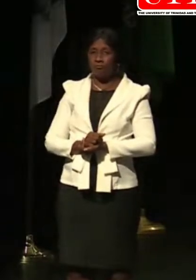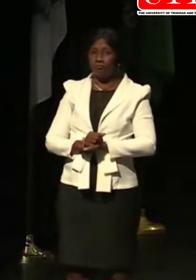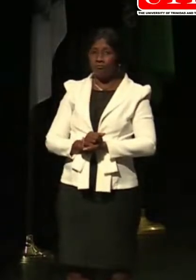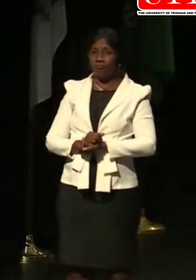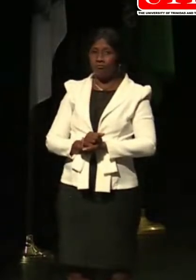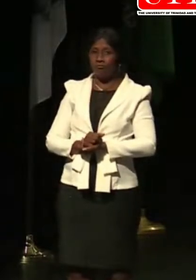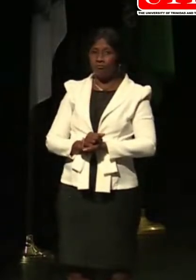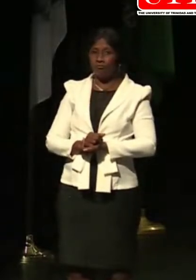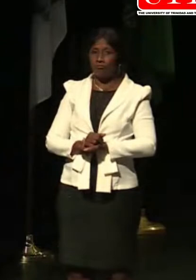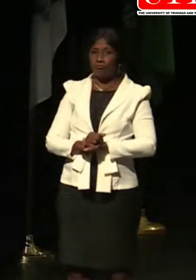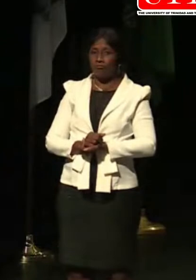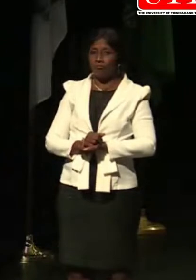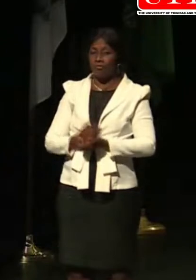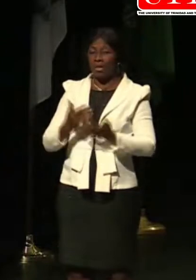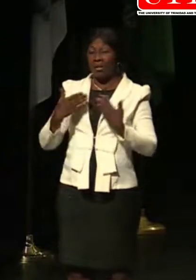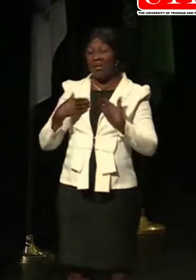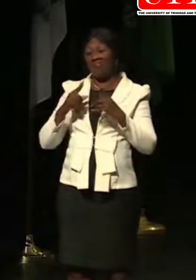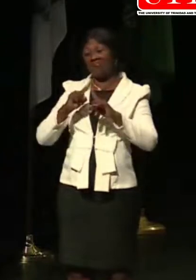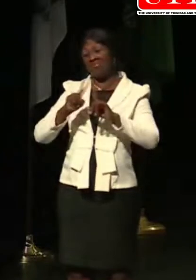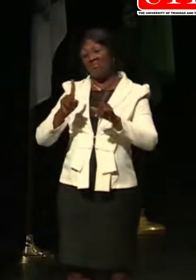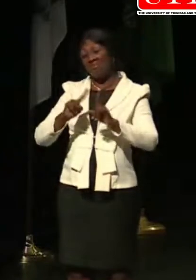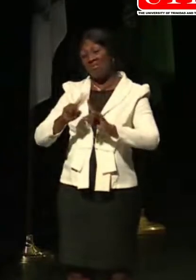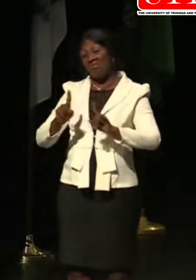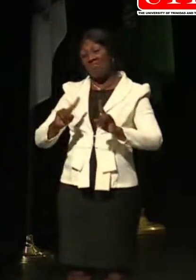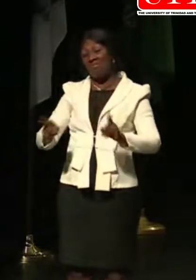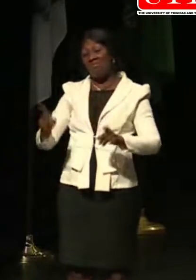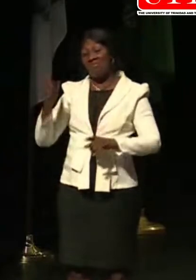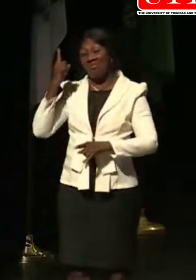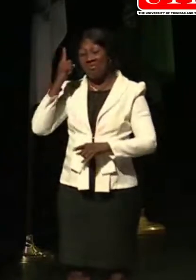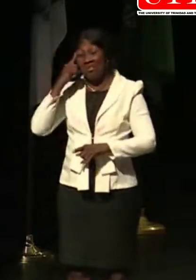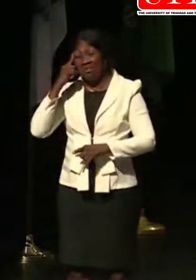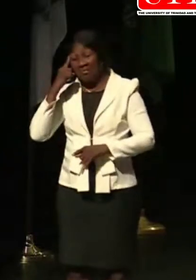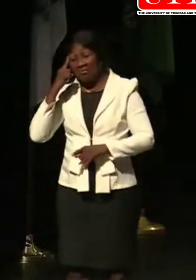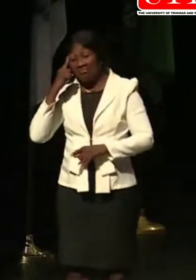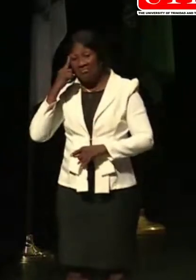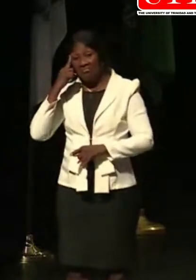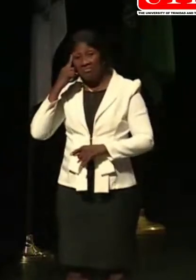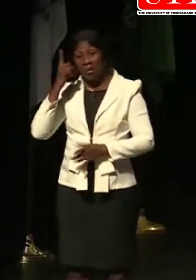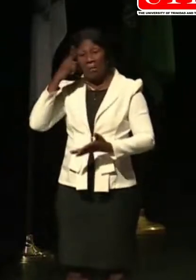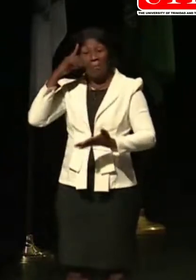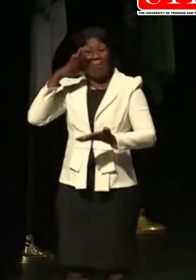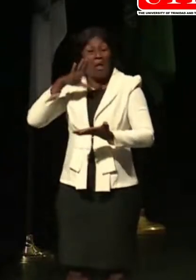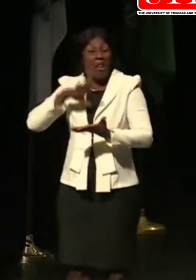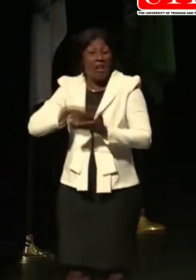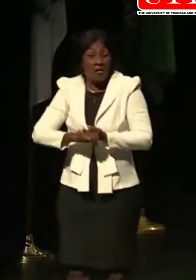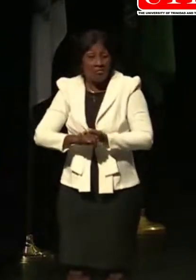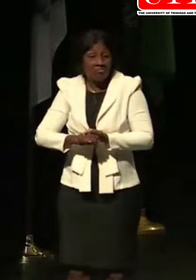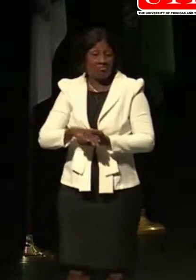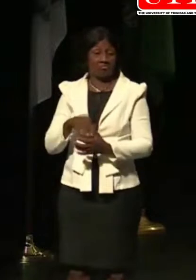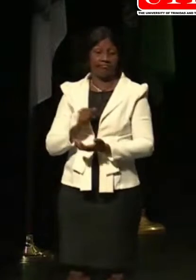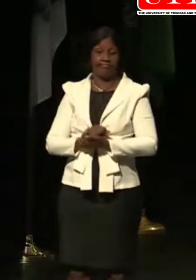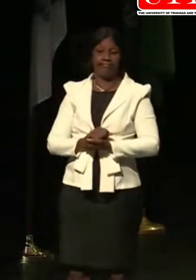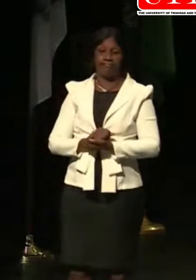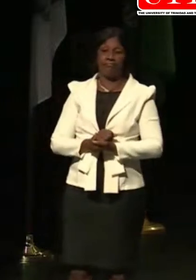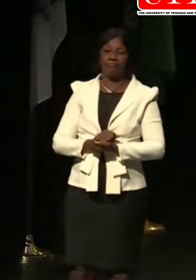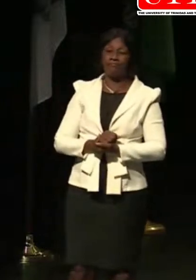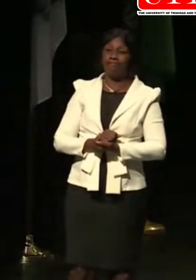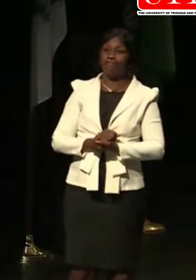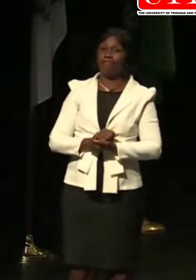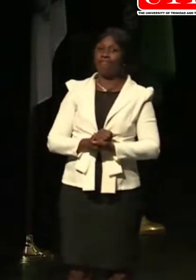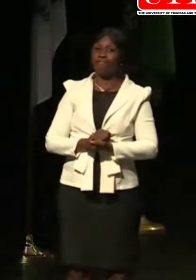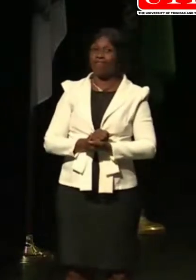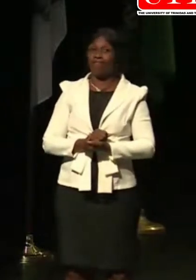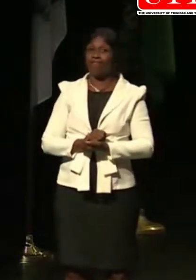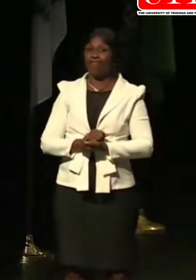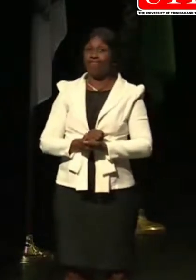from Islam and the Hindus have their own mystical tradition. And so do we Christians. And at the heart of the